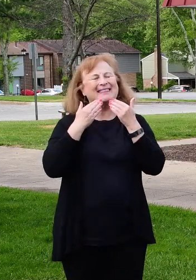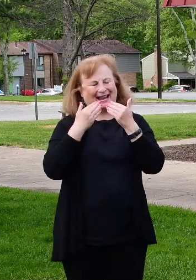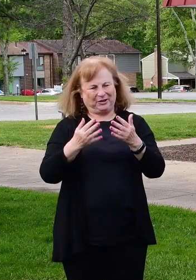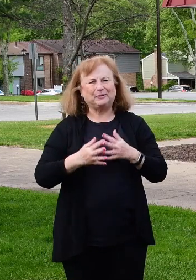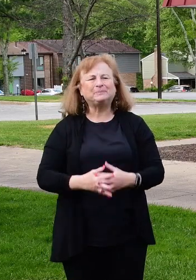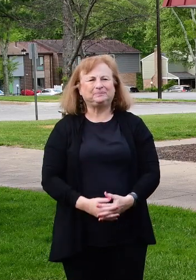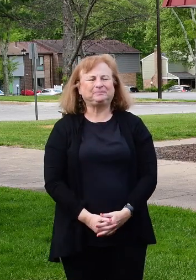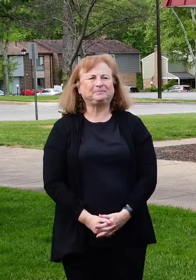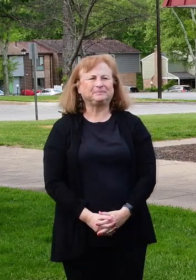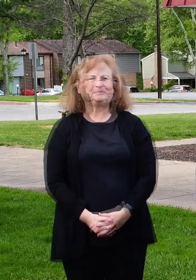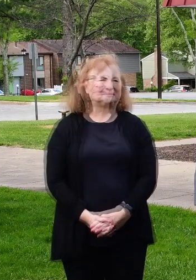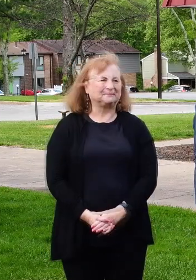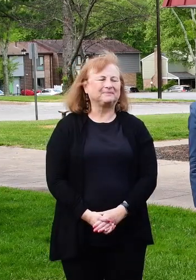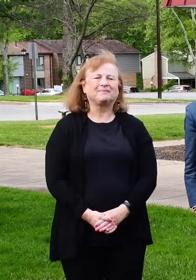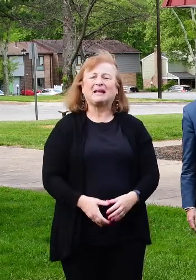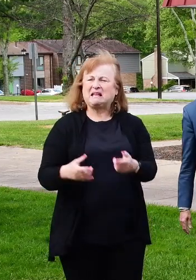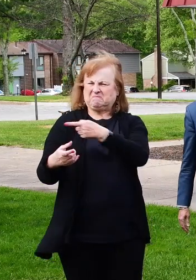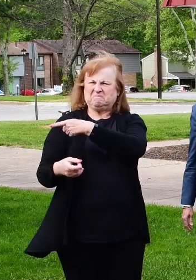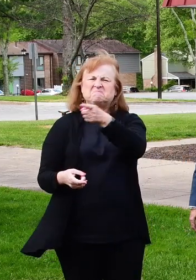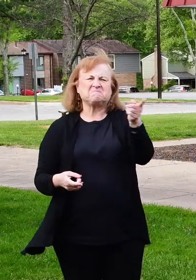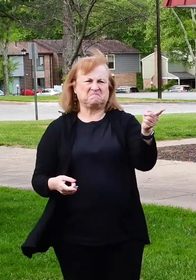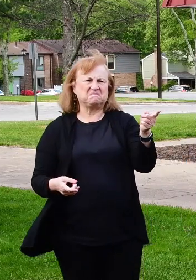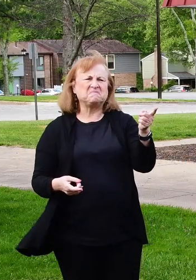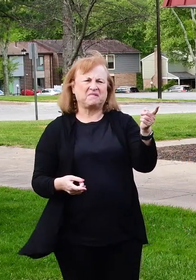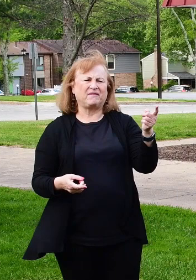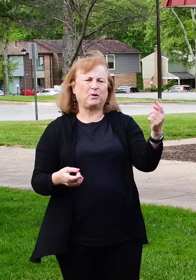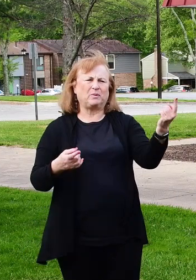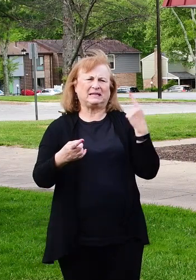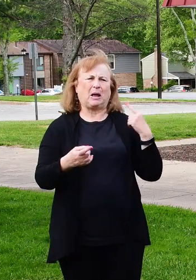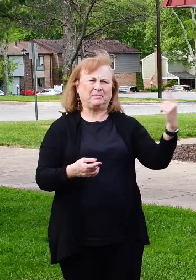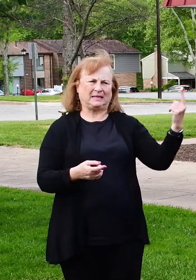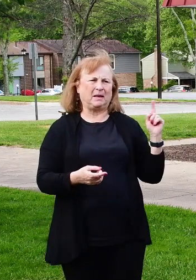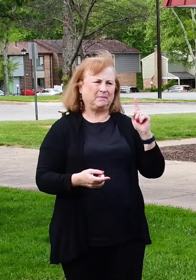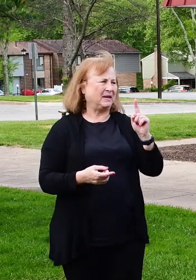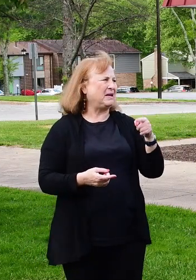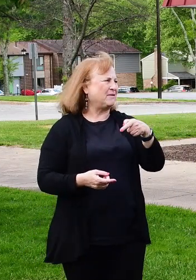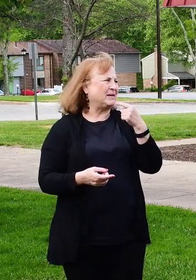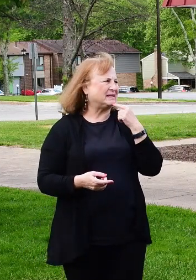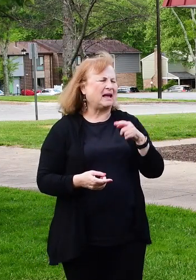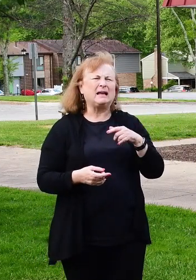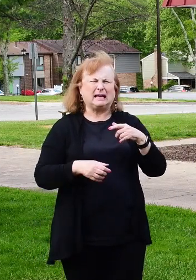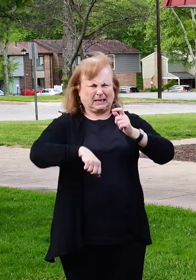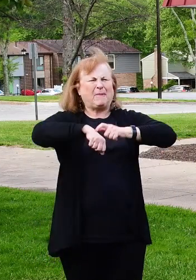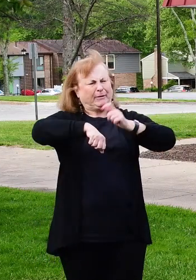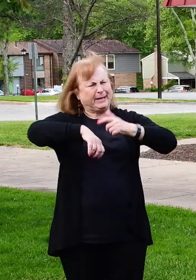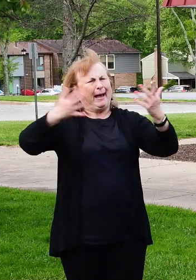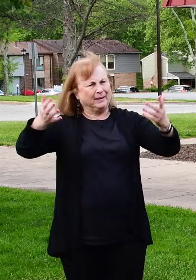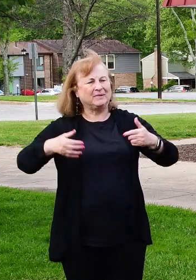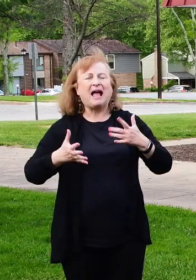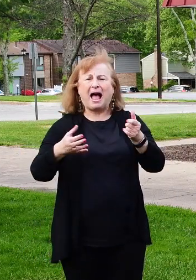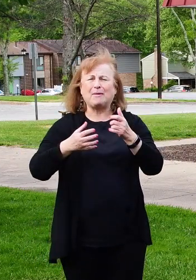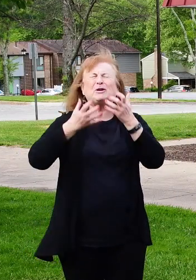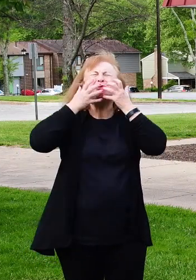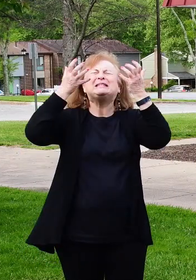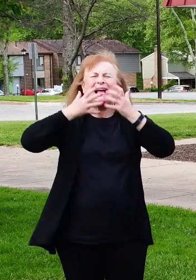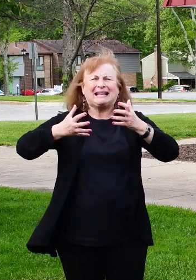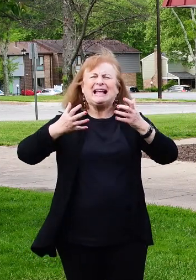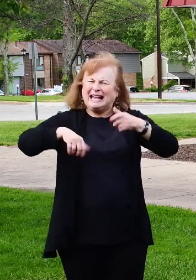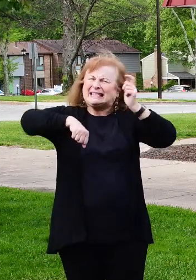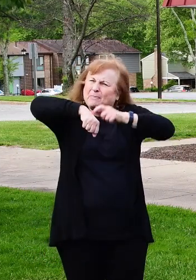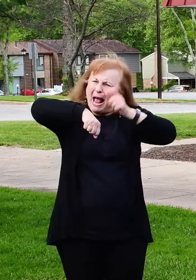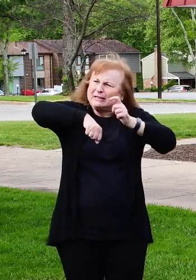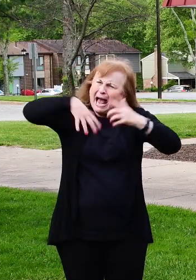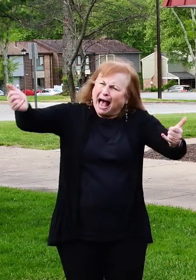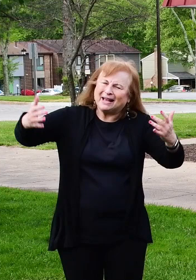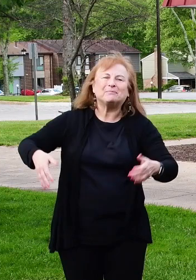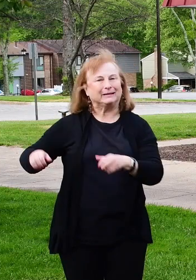you. As everyone comes up to the podium, everyone says it's about time. I want to yell out, it's about